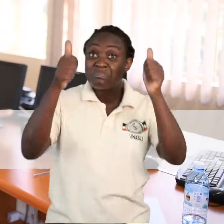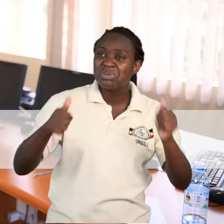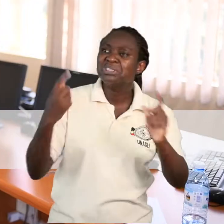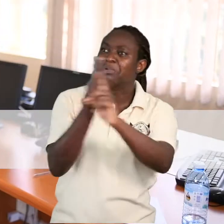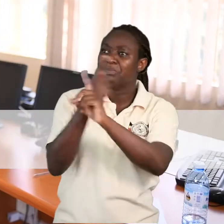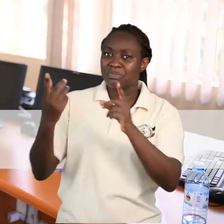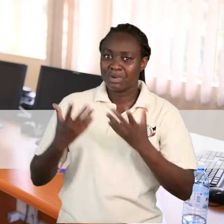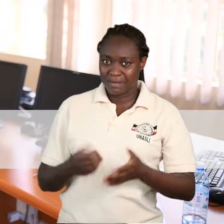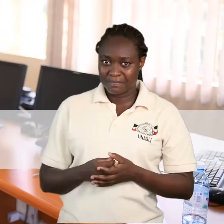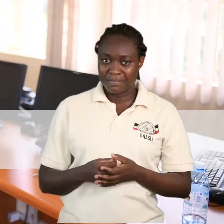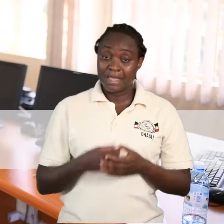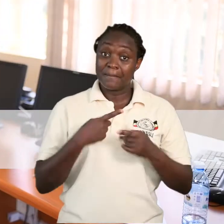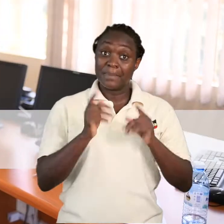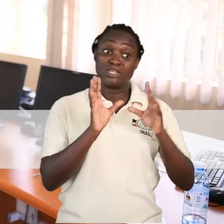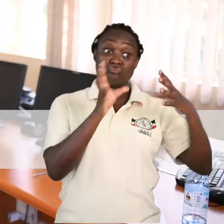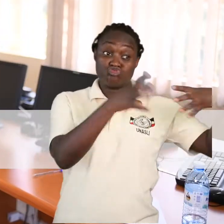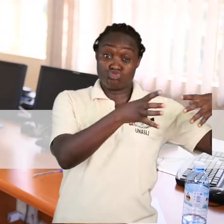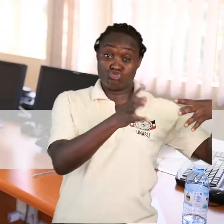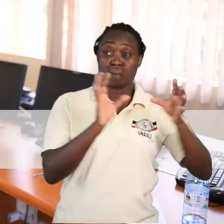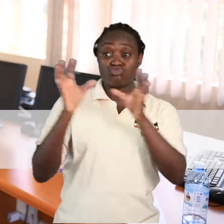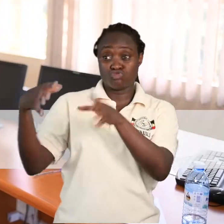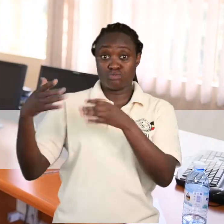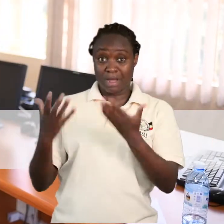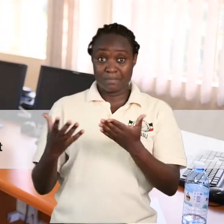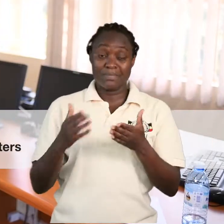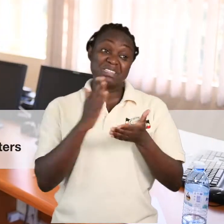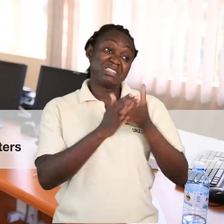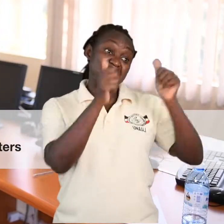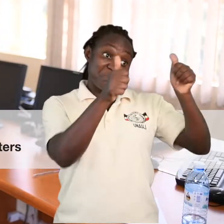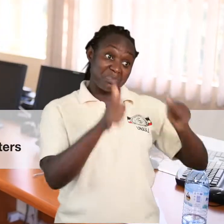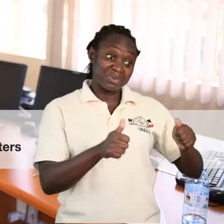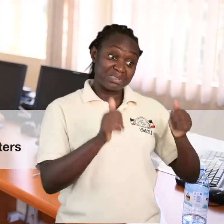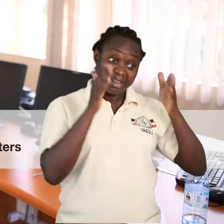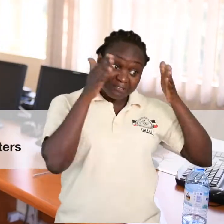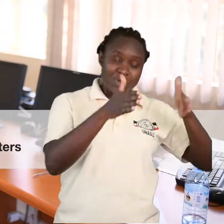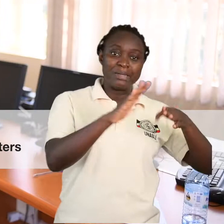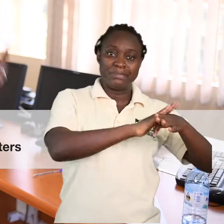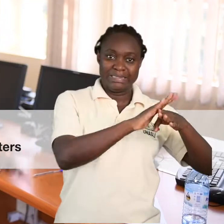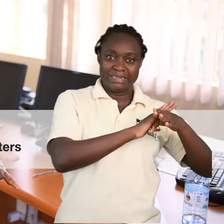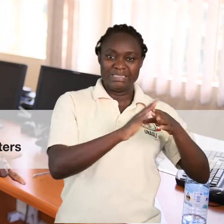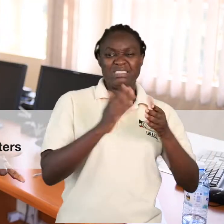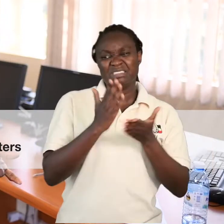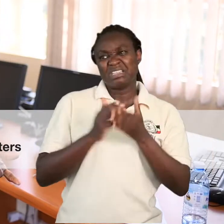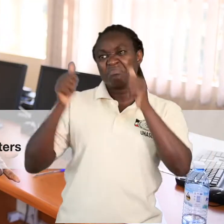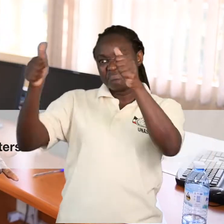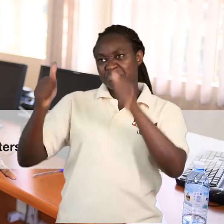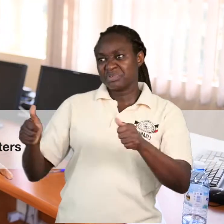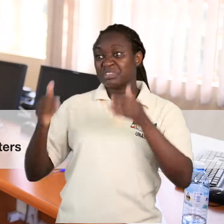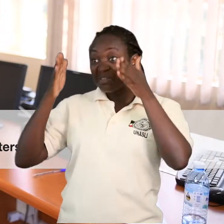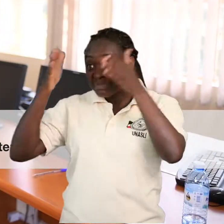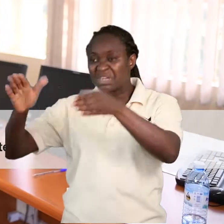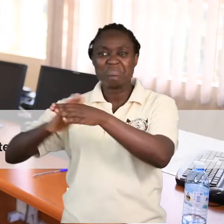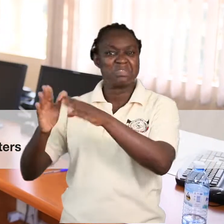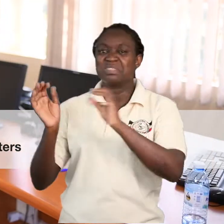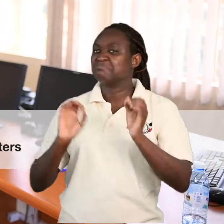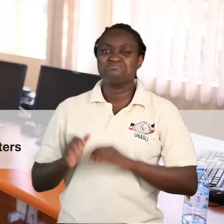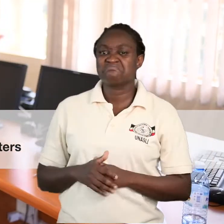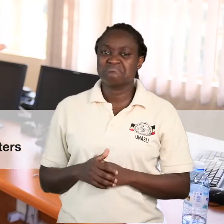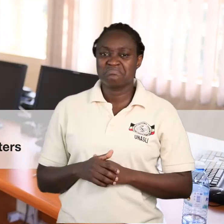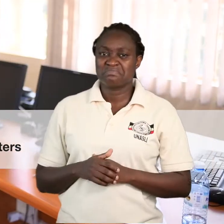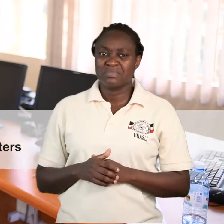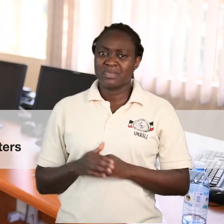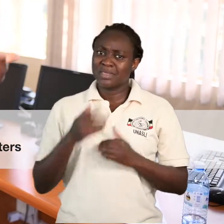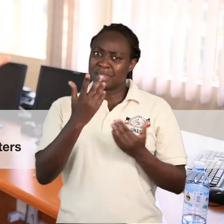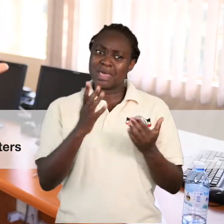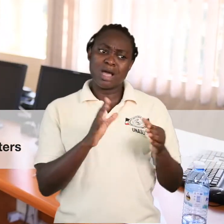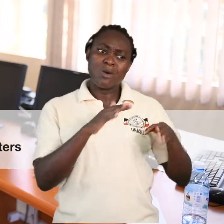two types. There are posters which are commercial, and there are posters which are non-commercial. Can you think of some